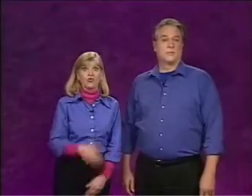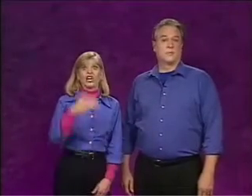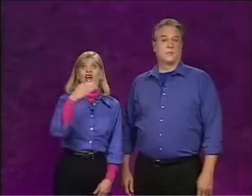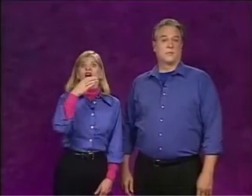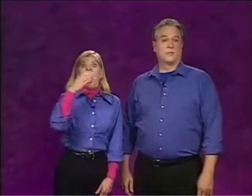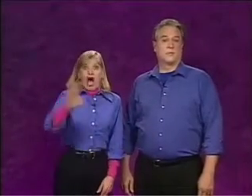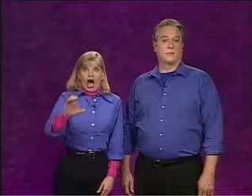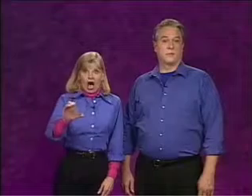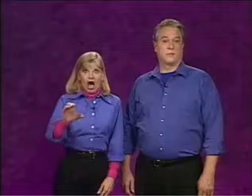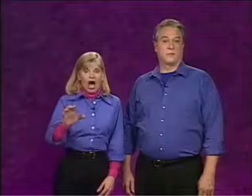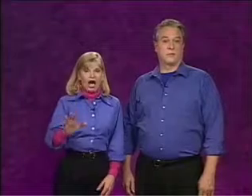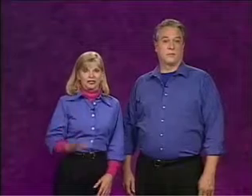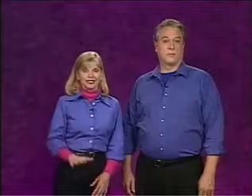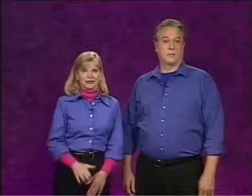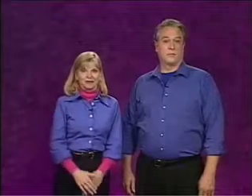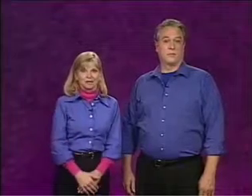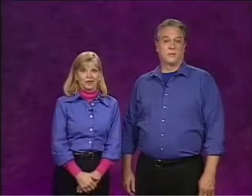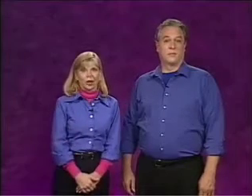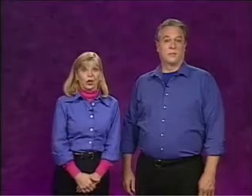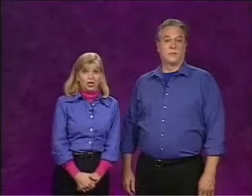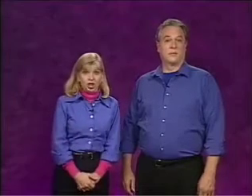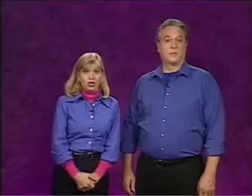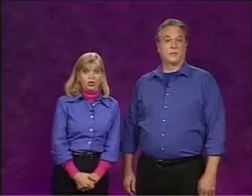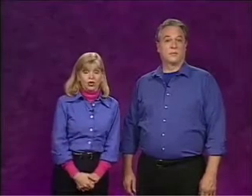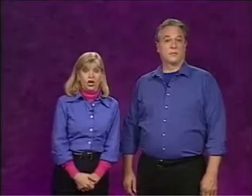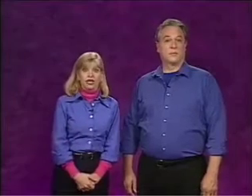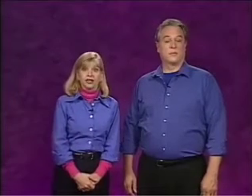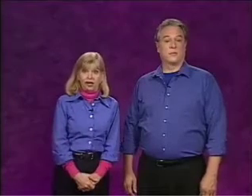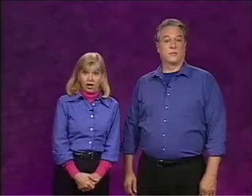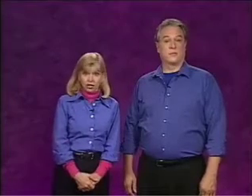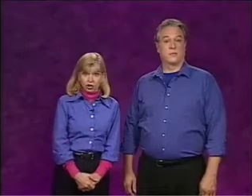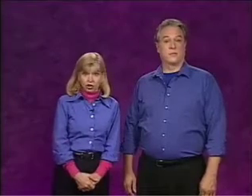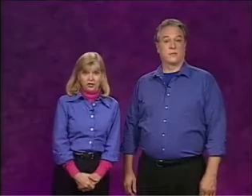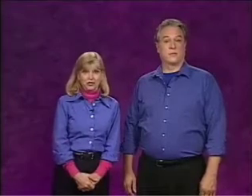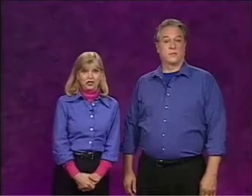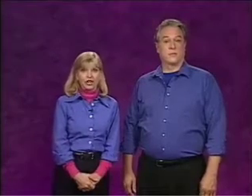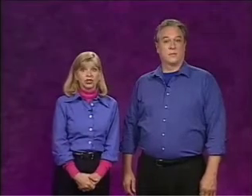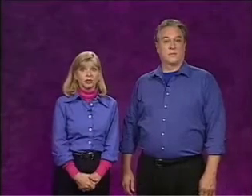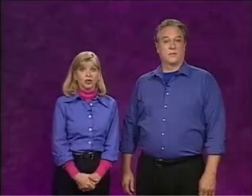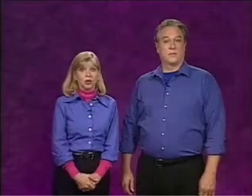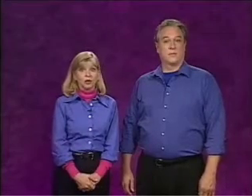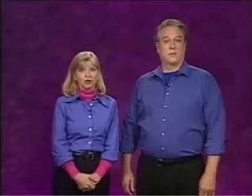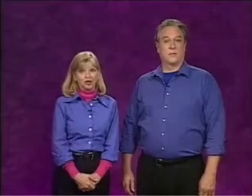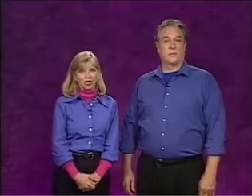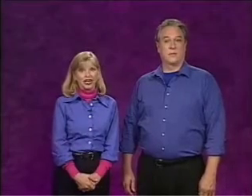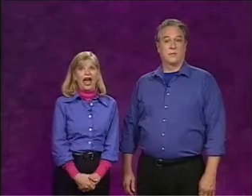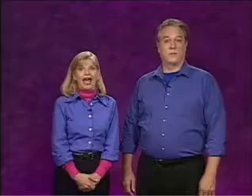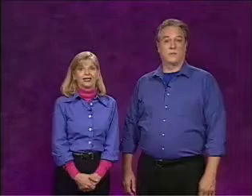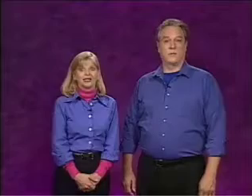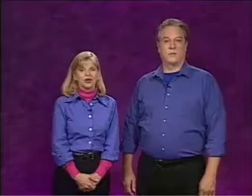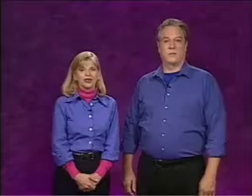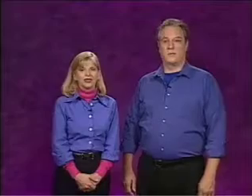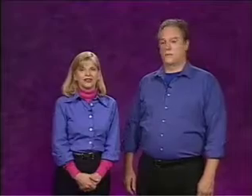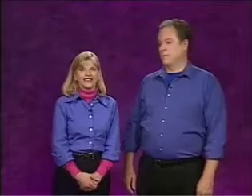it. Hot. We can also create a logical association between beauty and someone's